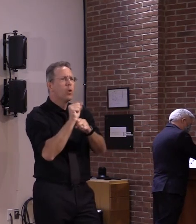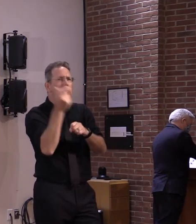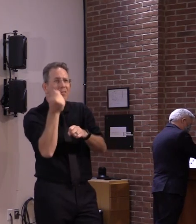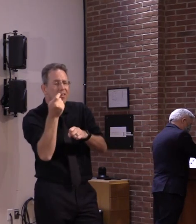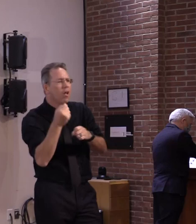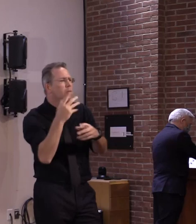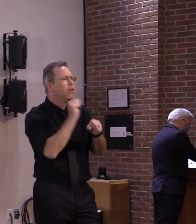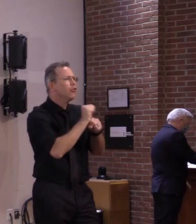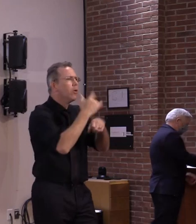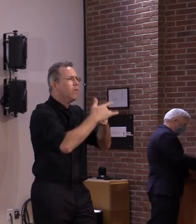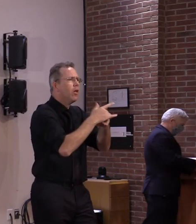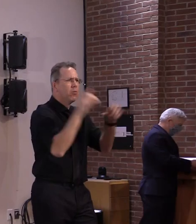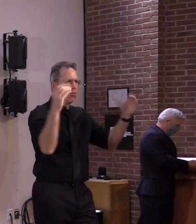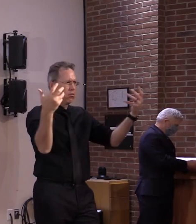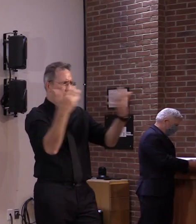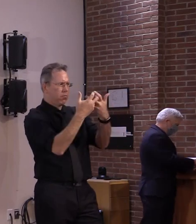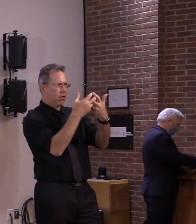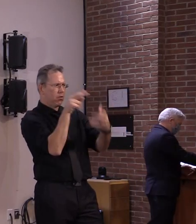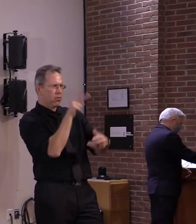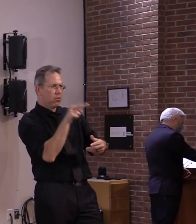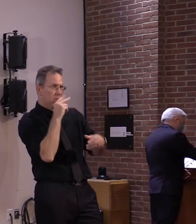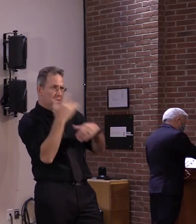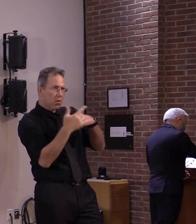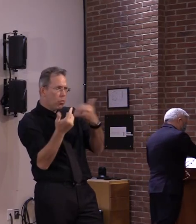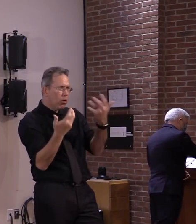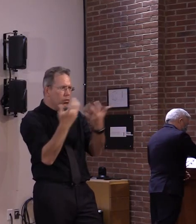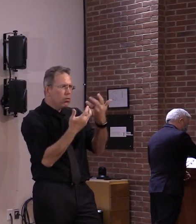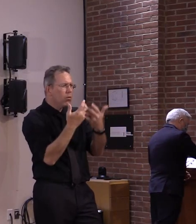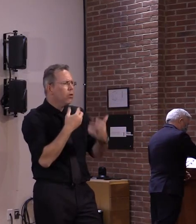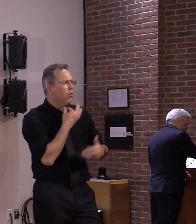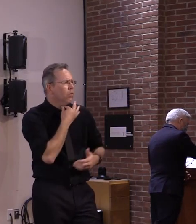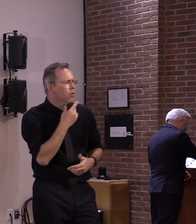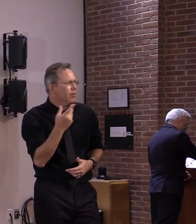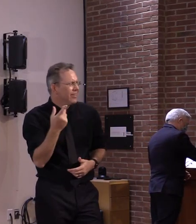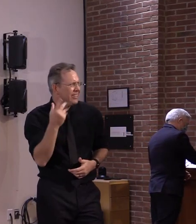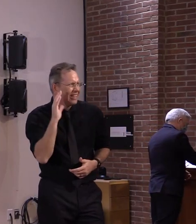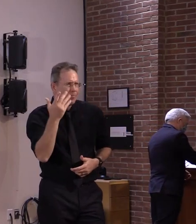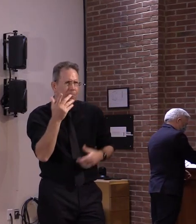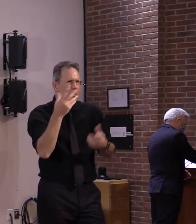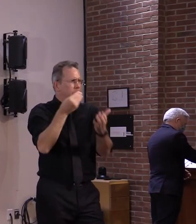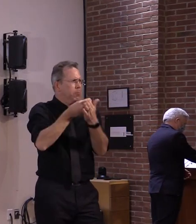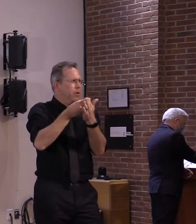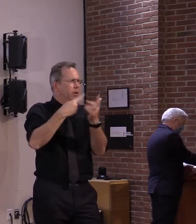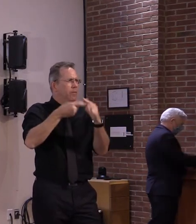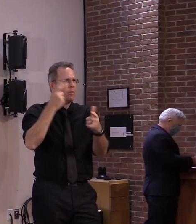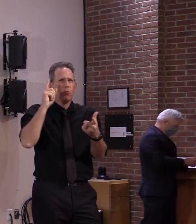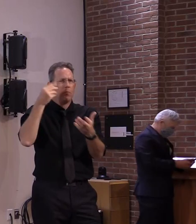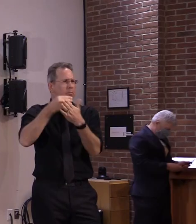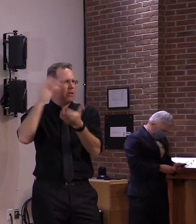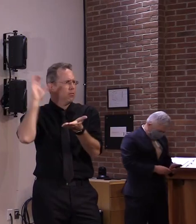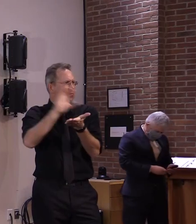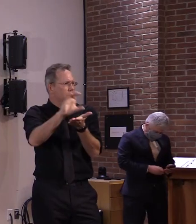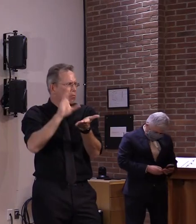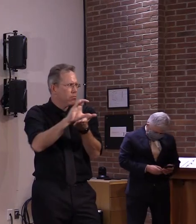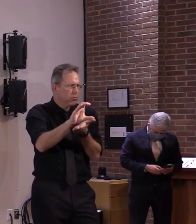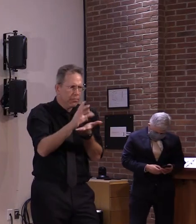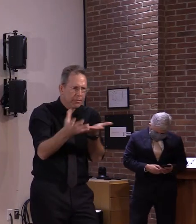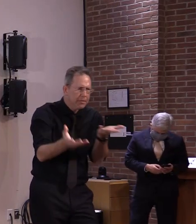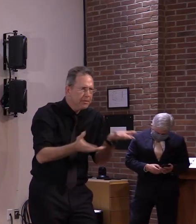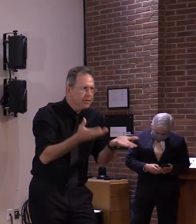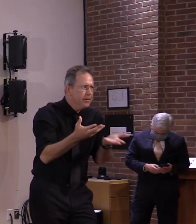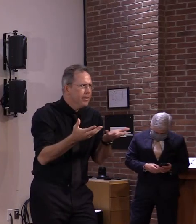obviously, to pay into the trust fund while having a hard time finding employees, and they're seeing unemployed providers not